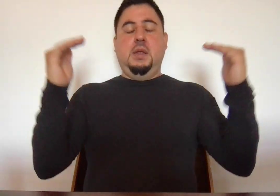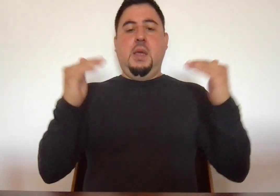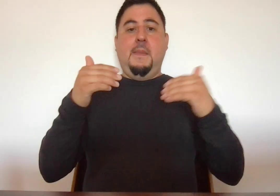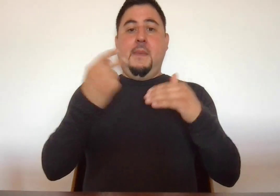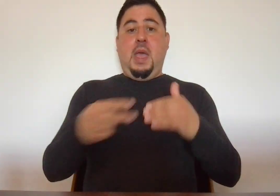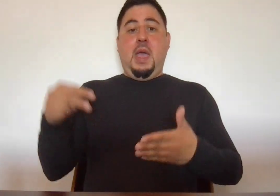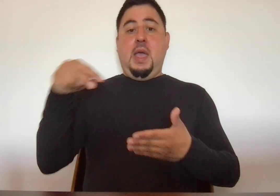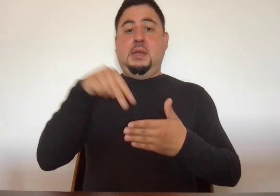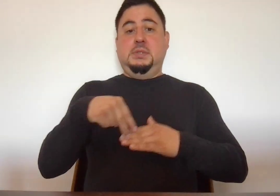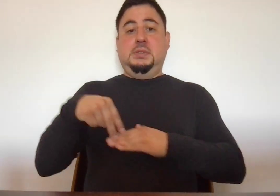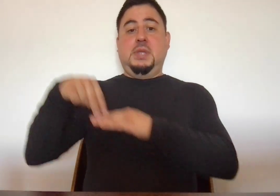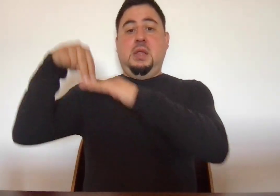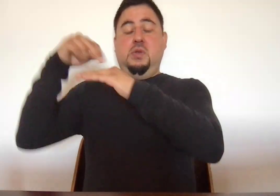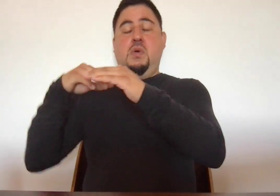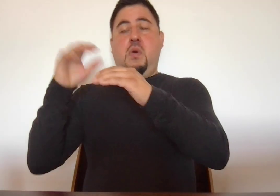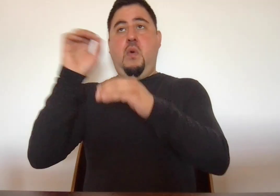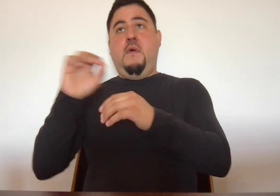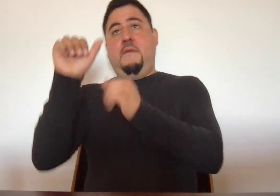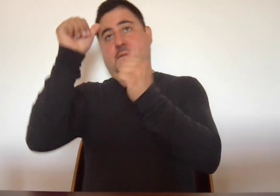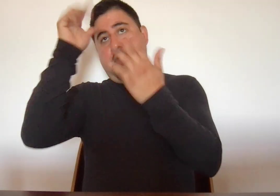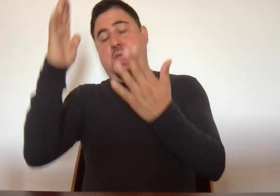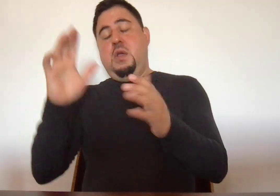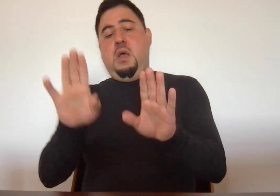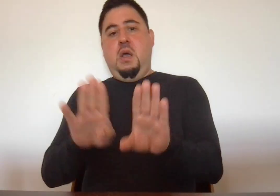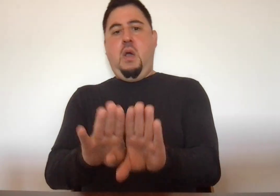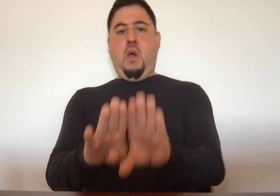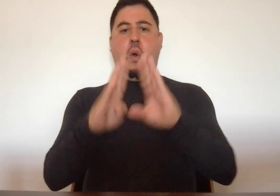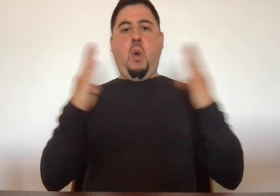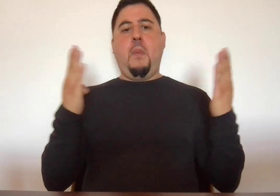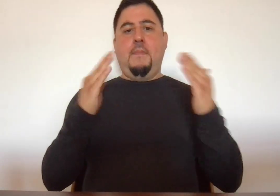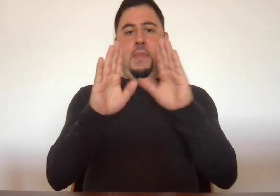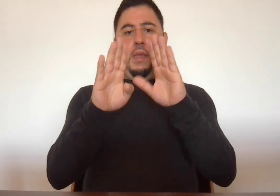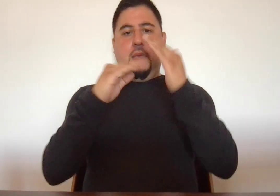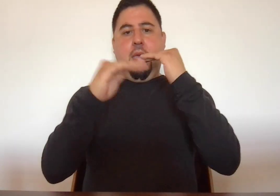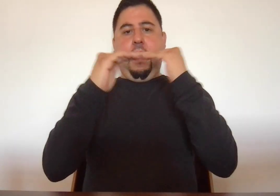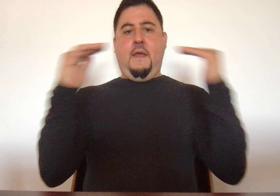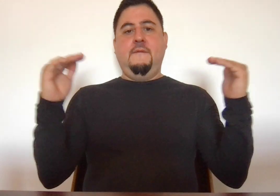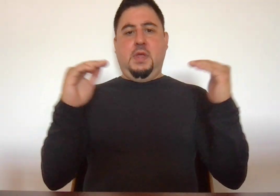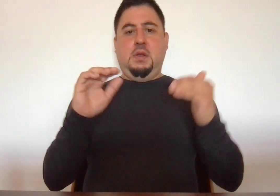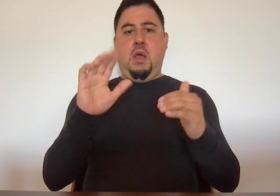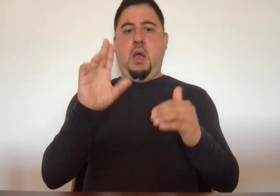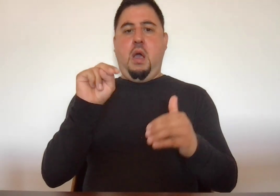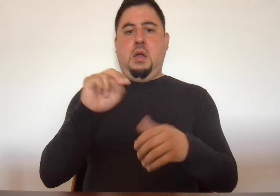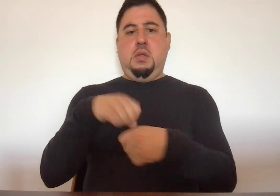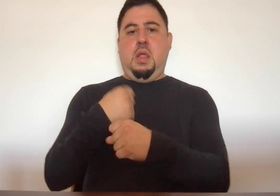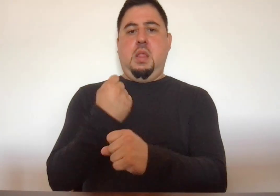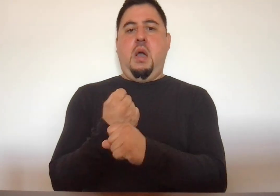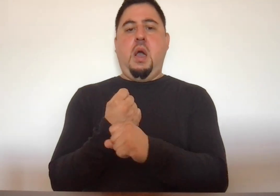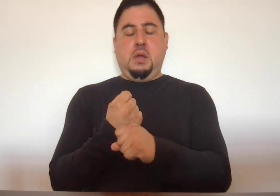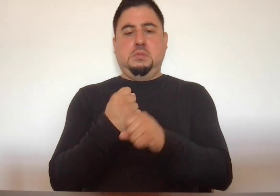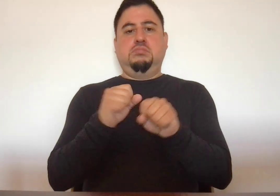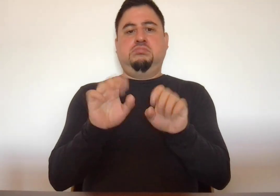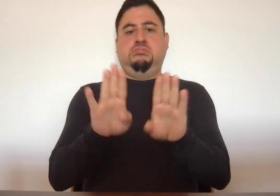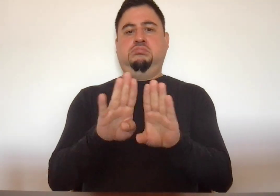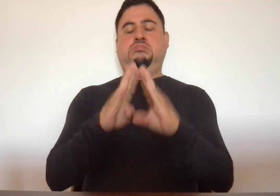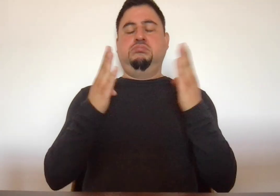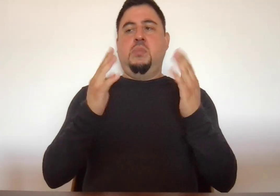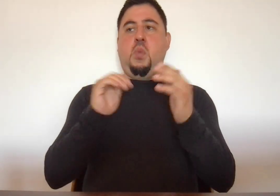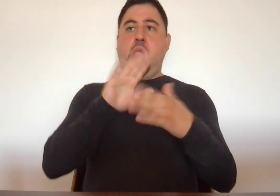you, O Father, he has unlocked the gates of heaven. And so with the companies of the angels and the saints,